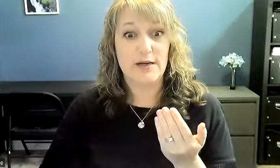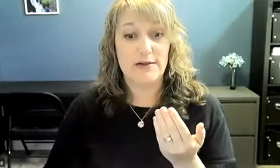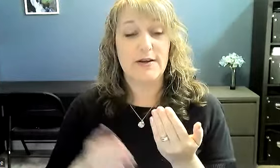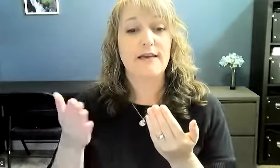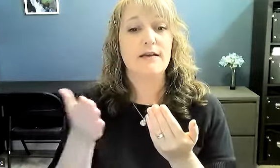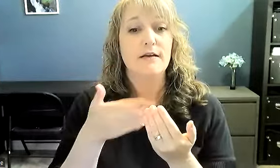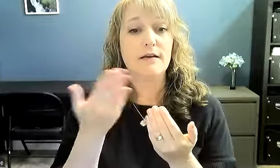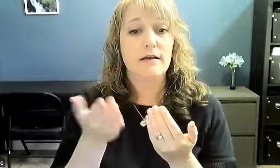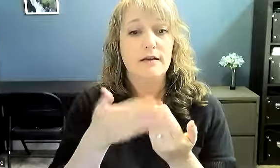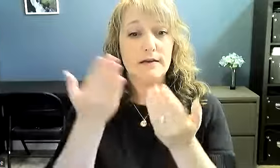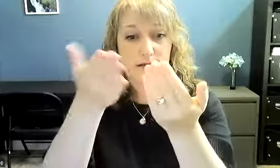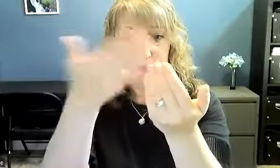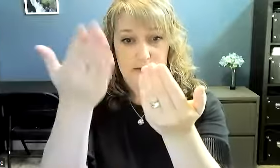here, okay?